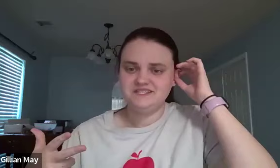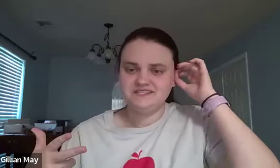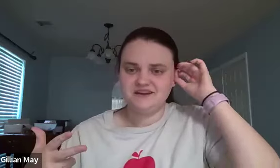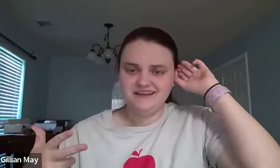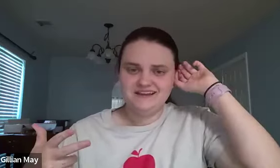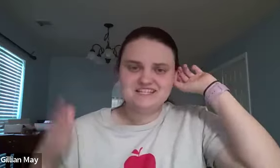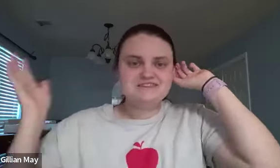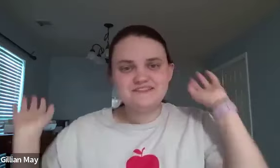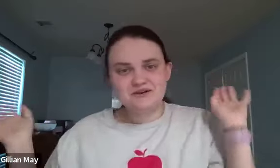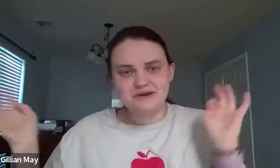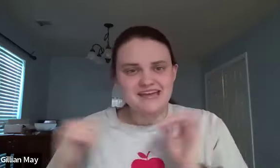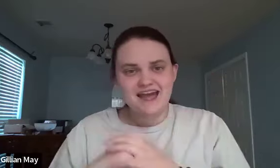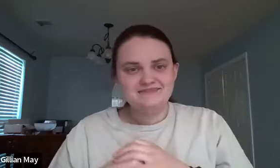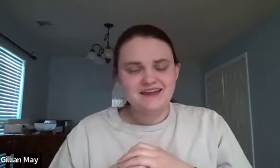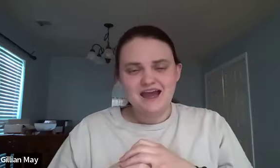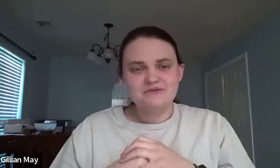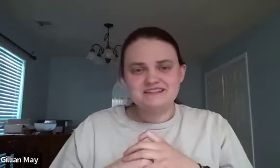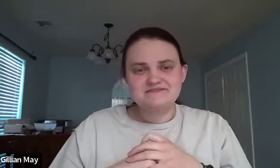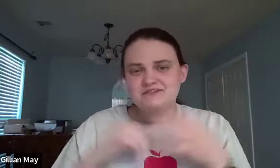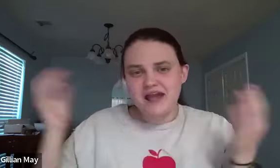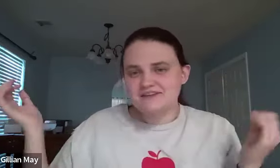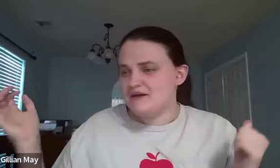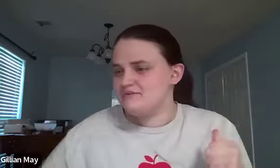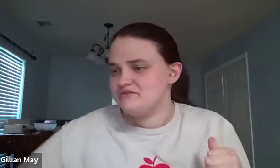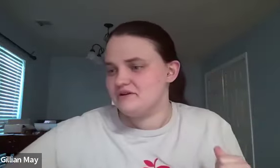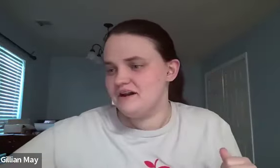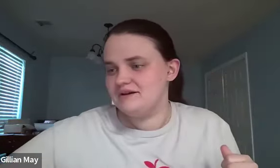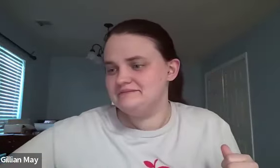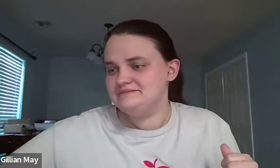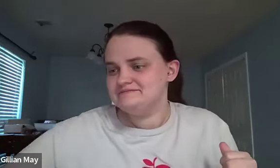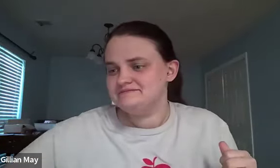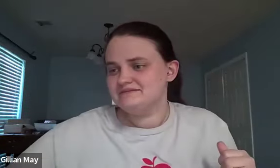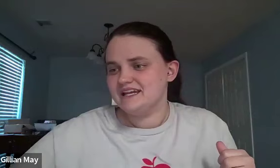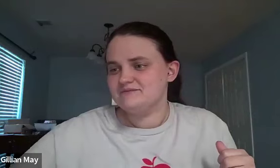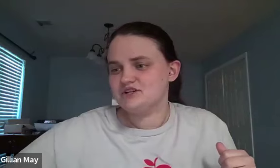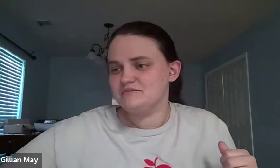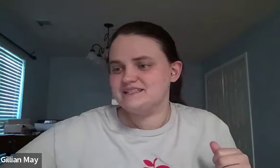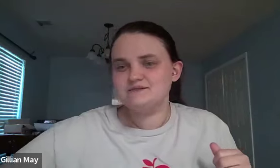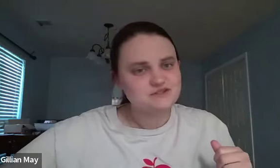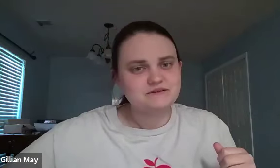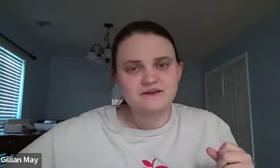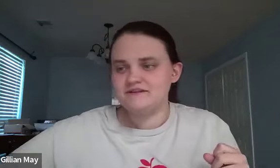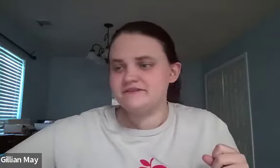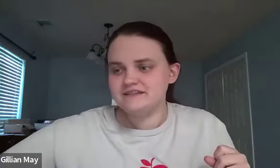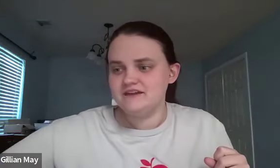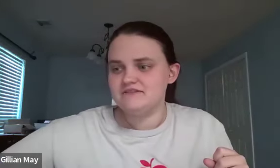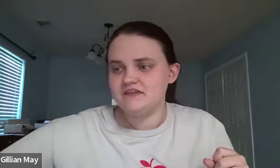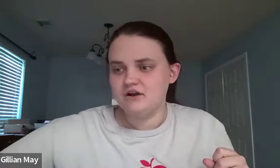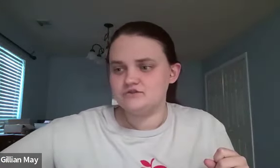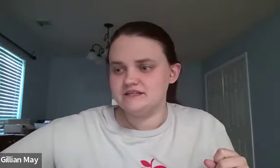So just a fun little one to add. I realize I've never added that one before. And I'm sure my siblings would be very offended given that they are